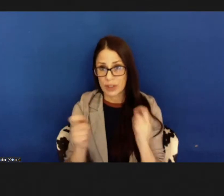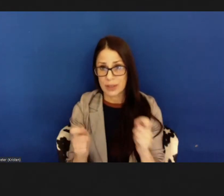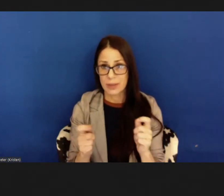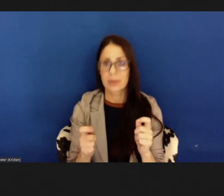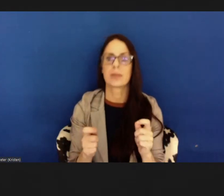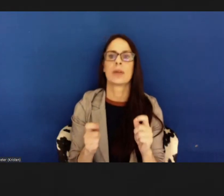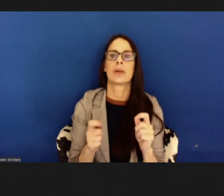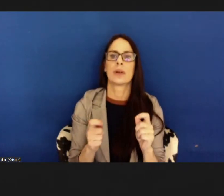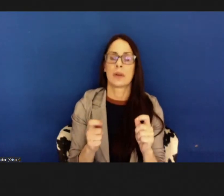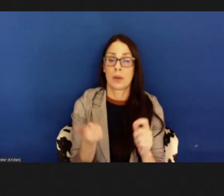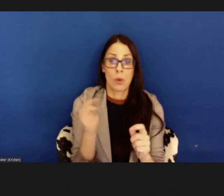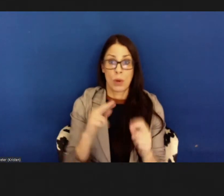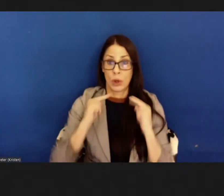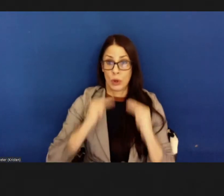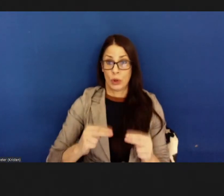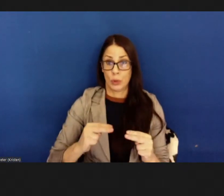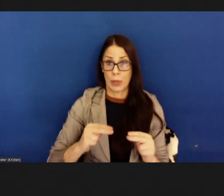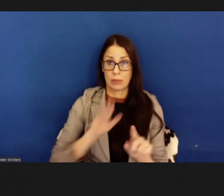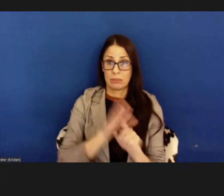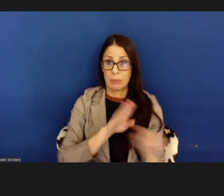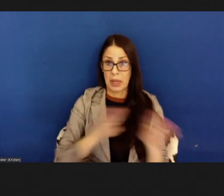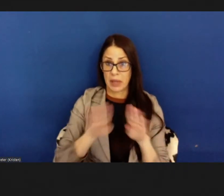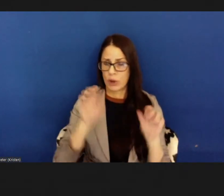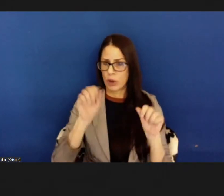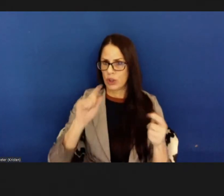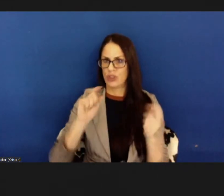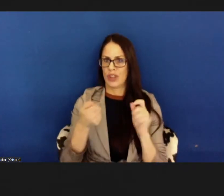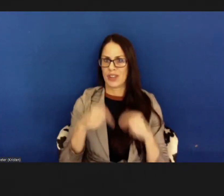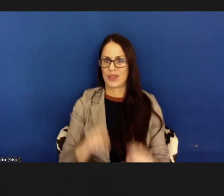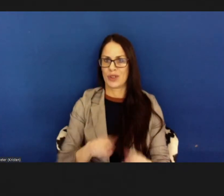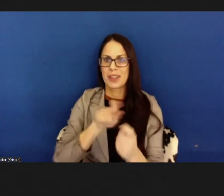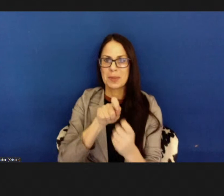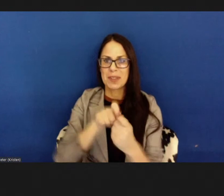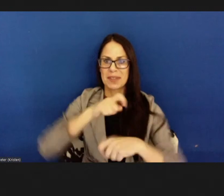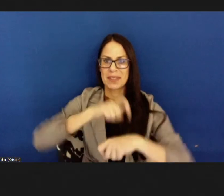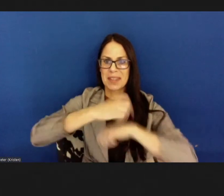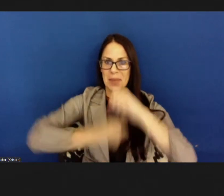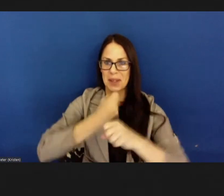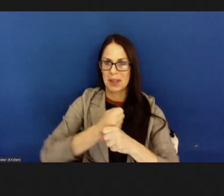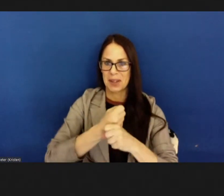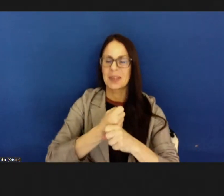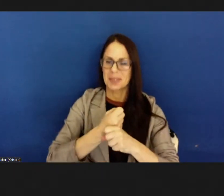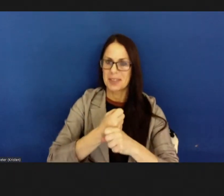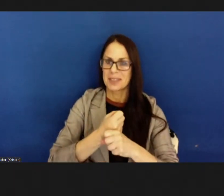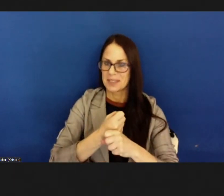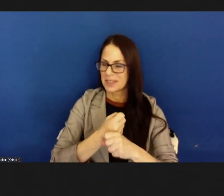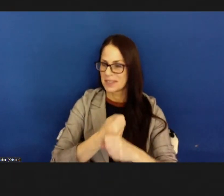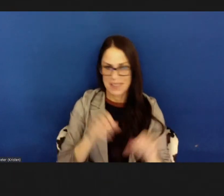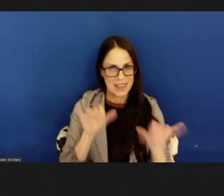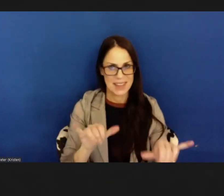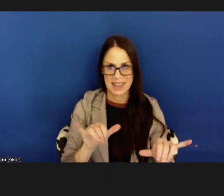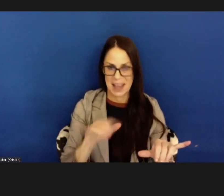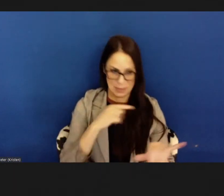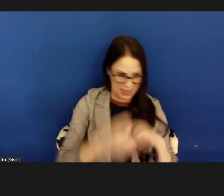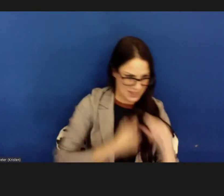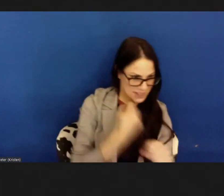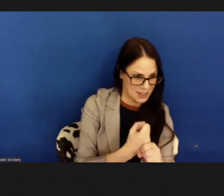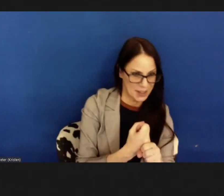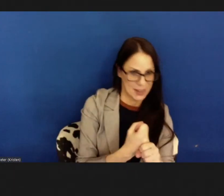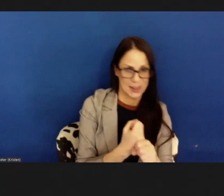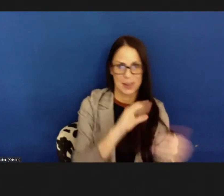human behavior could change at a certain time of the year. And that's the same this year as it was last year. So people move